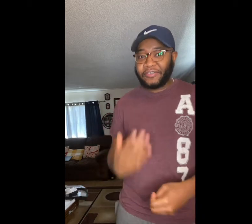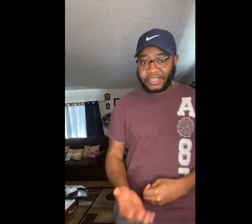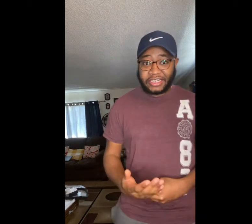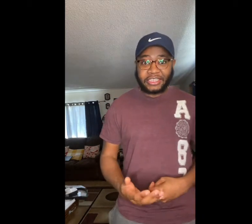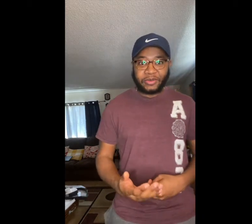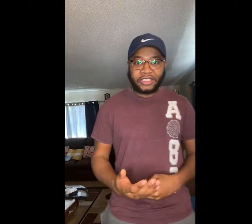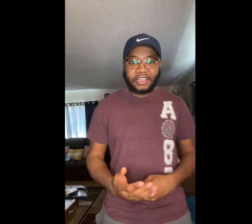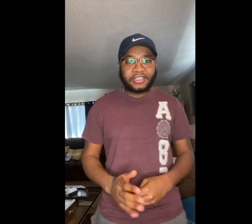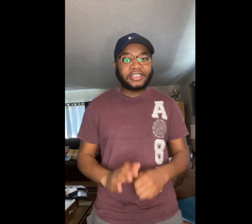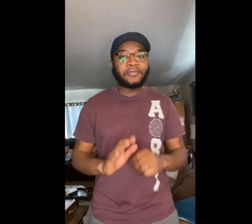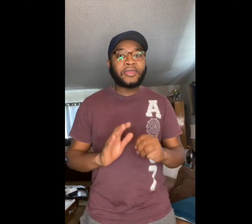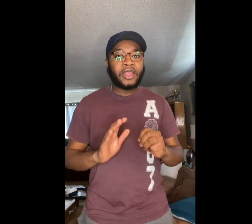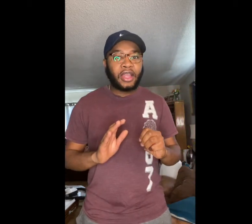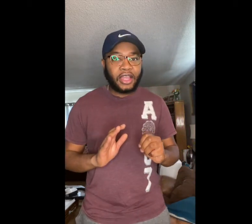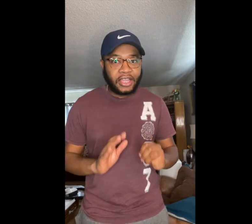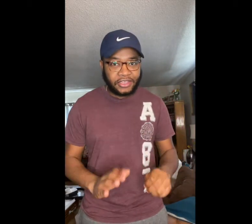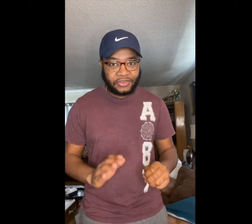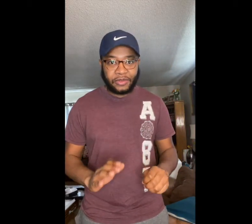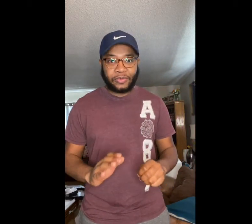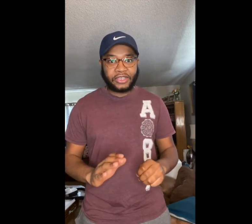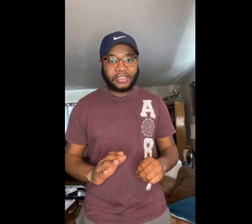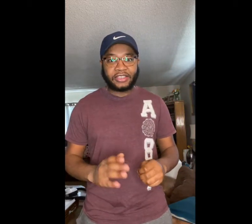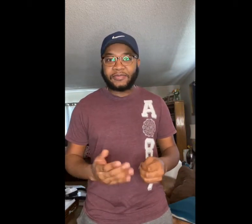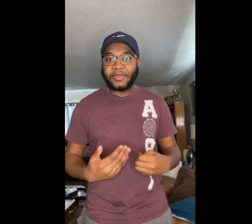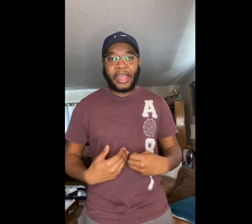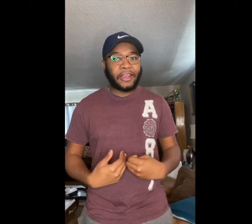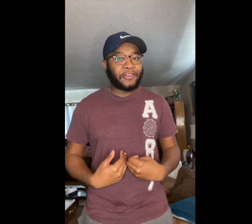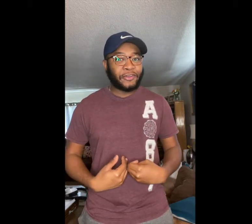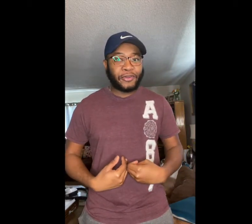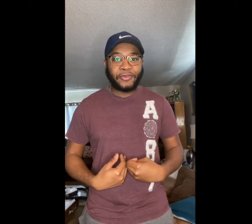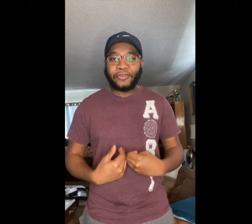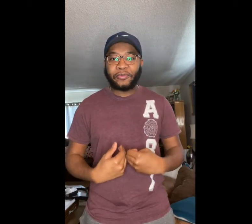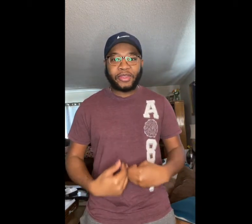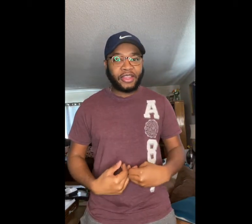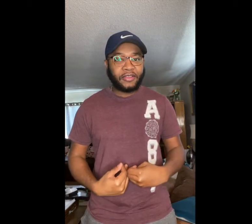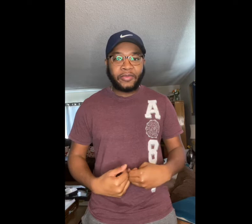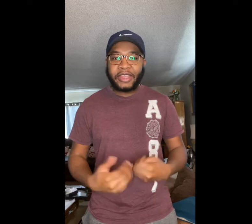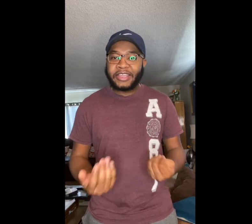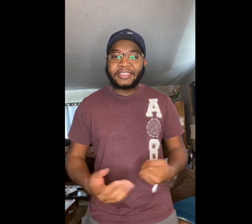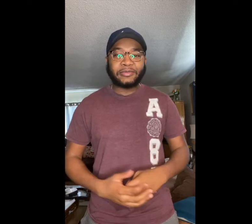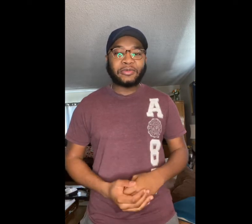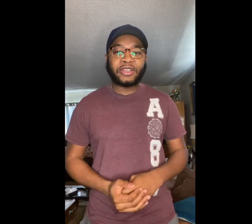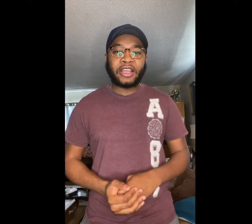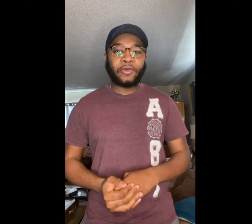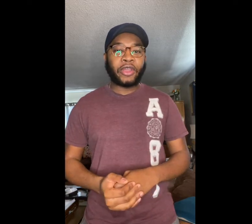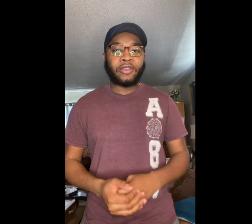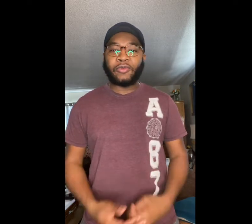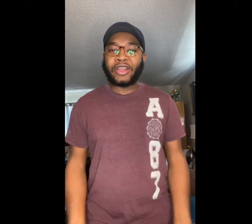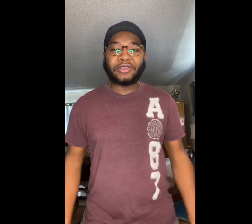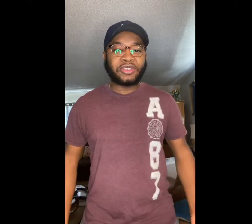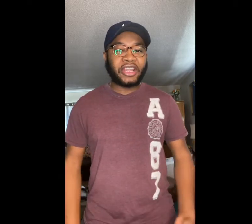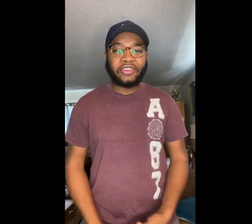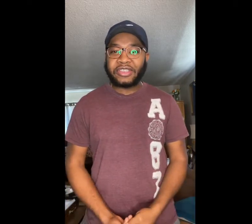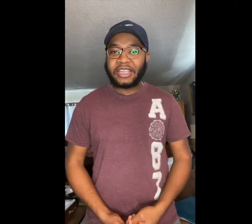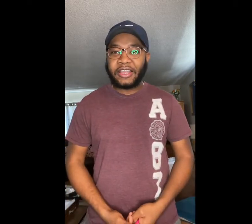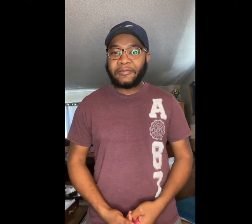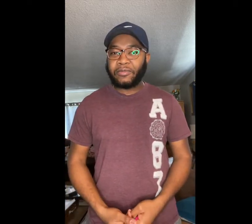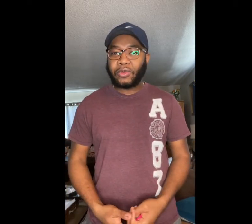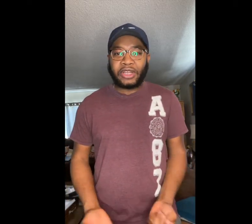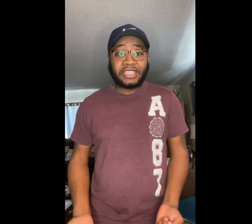facial expressions is really important. I know for me, sometimes you're like, wait, what is Mr. Henry saying? What is he